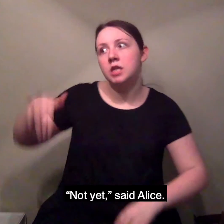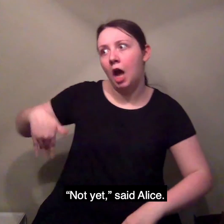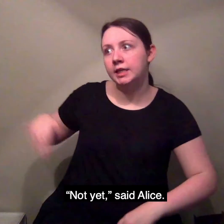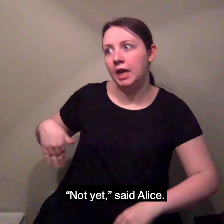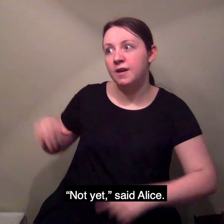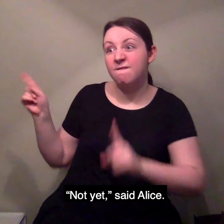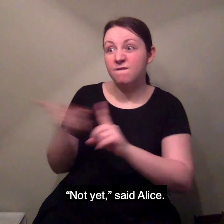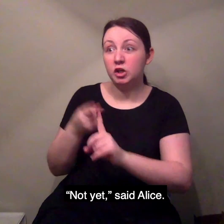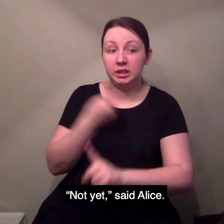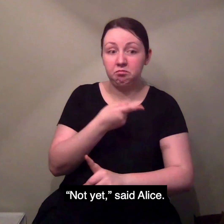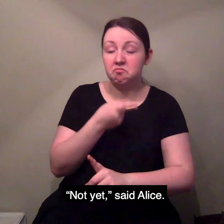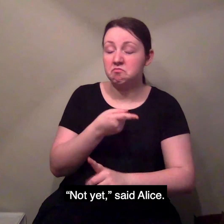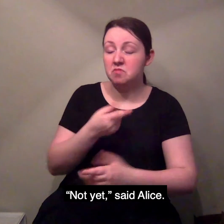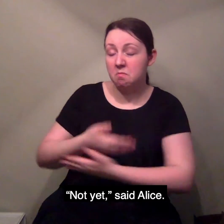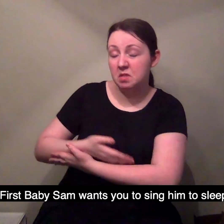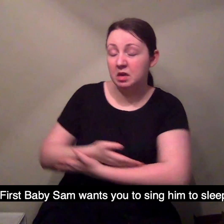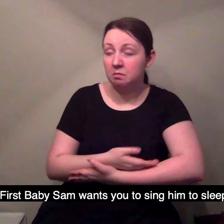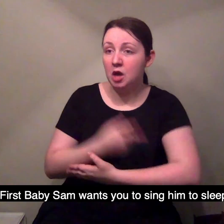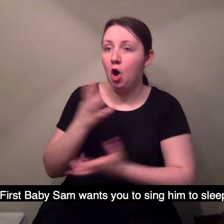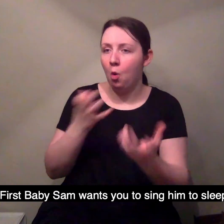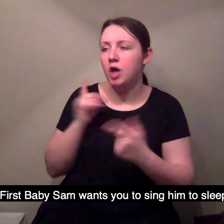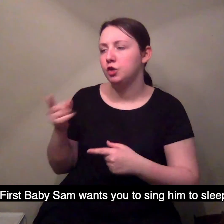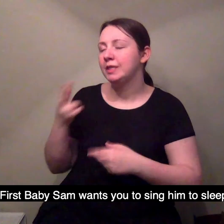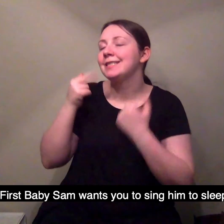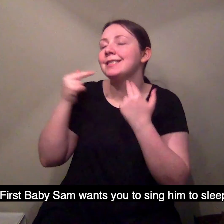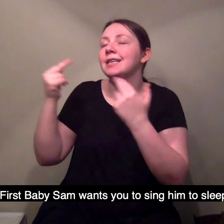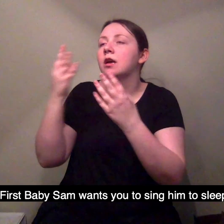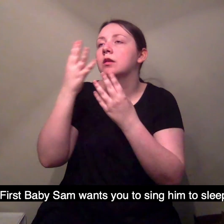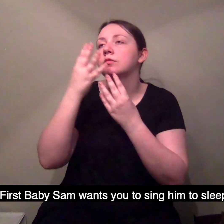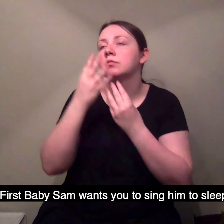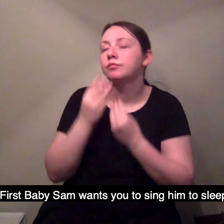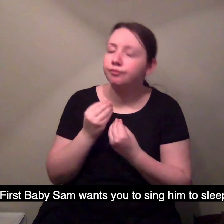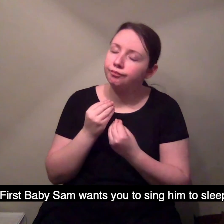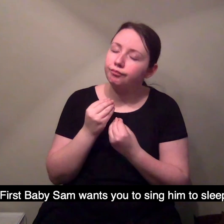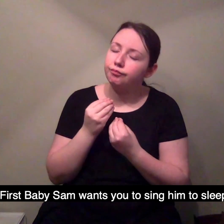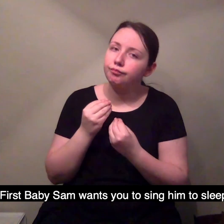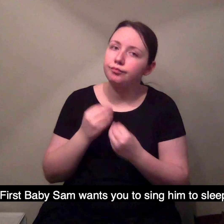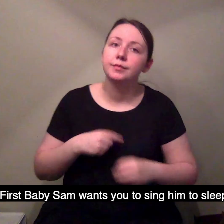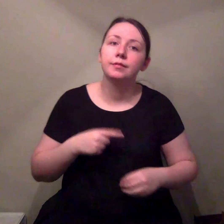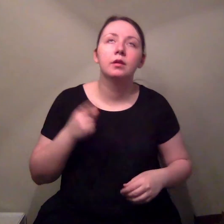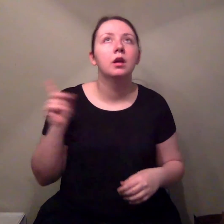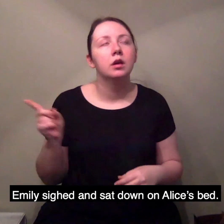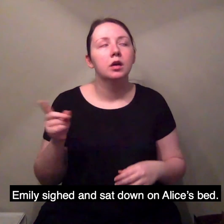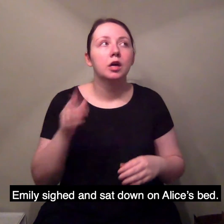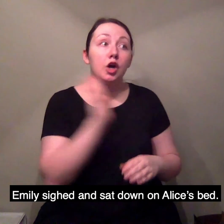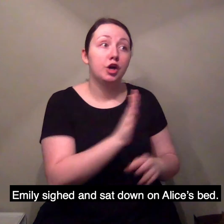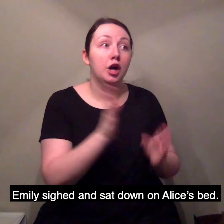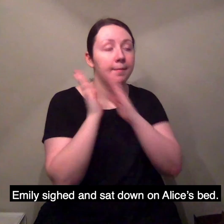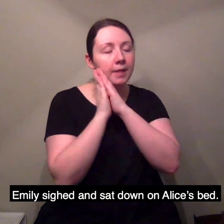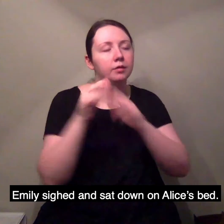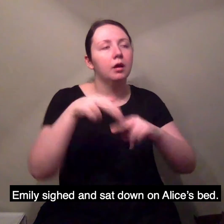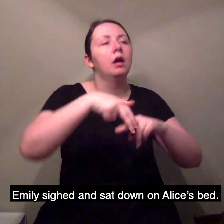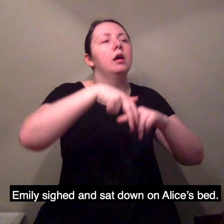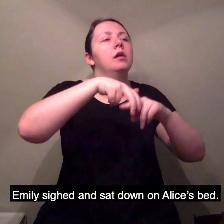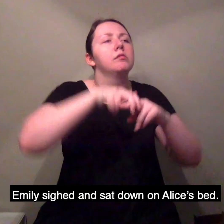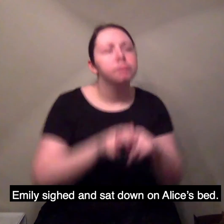Not yet, said Alice. First, baby Sam wants you to sing him to sleep. Emily sighed and sat down on